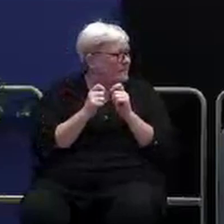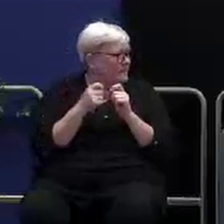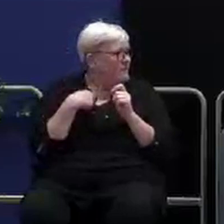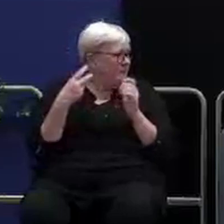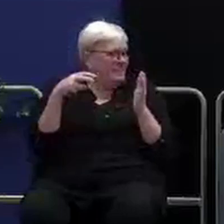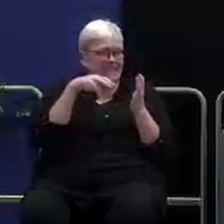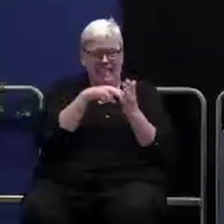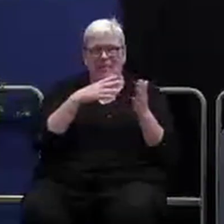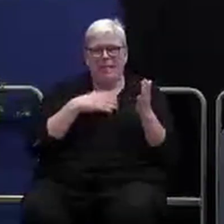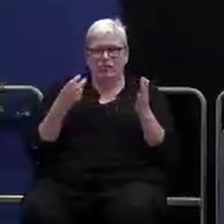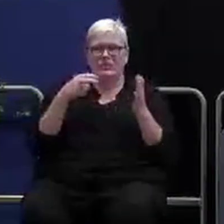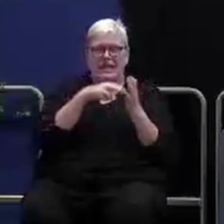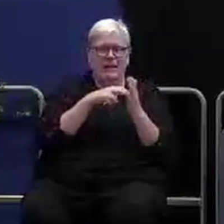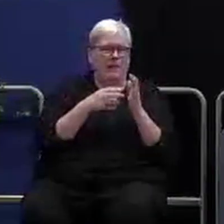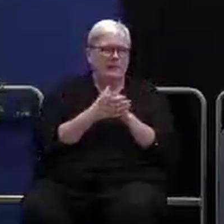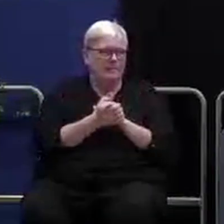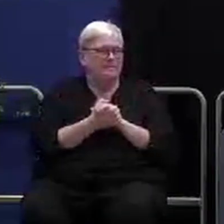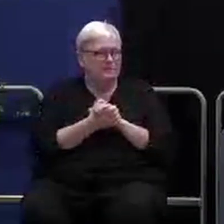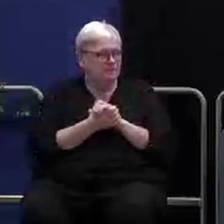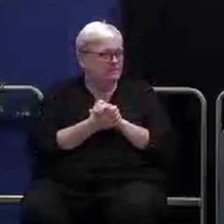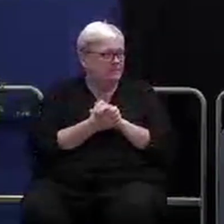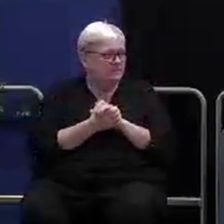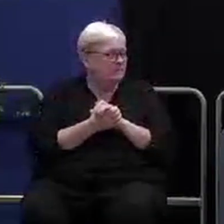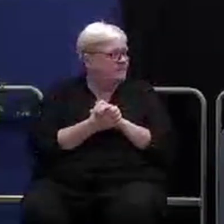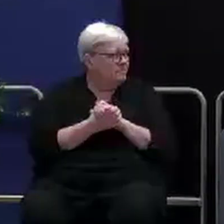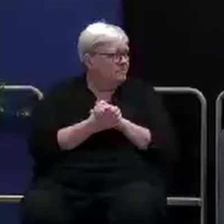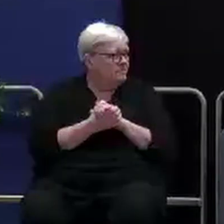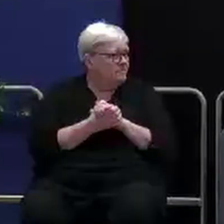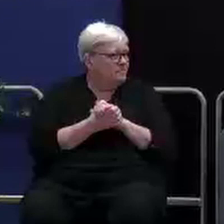up because I'm a bit of a fidgeter.